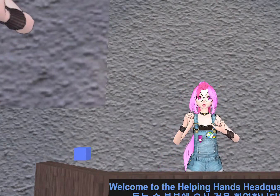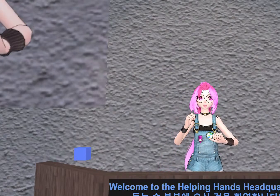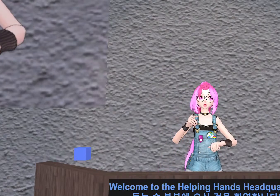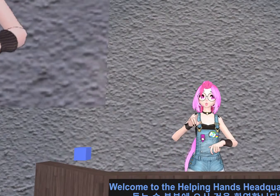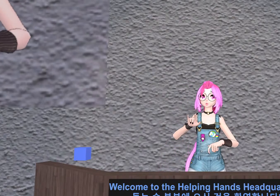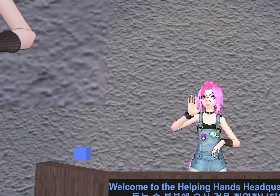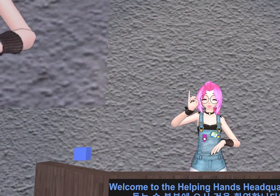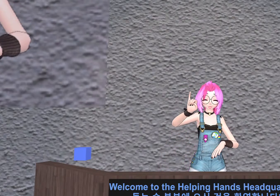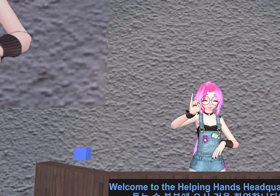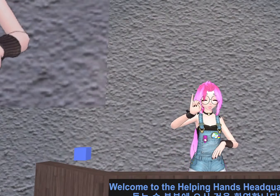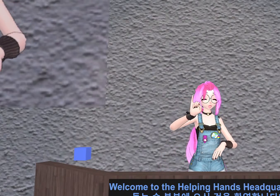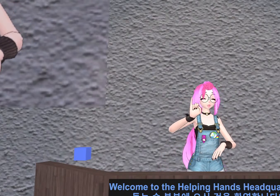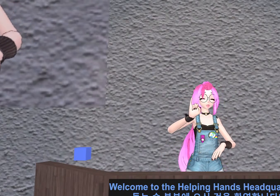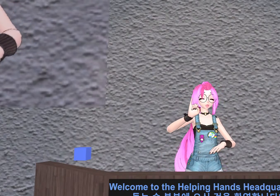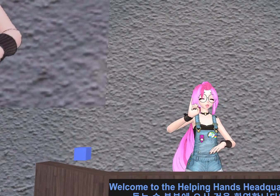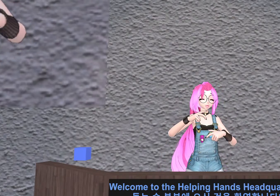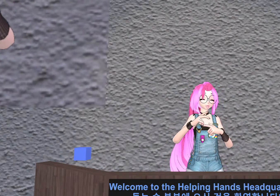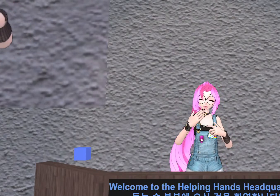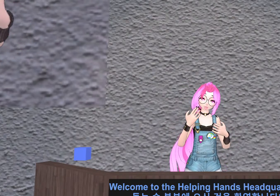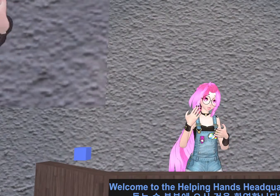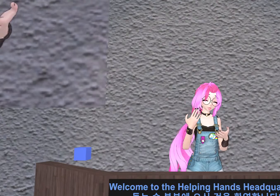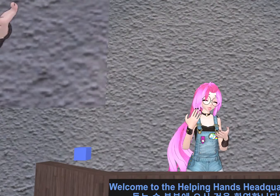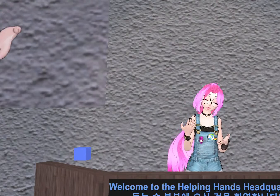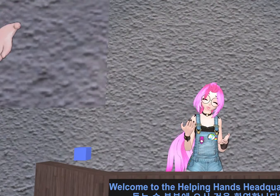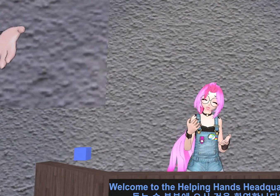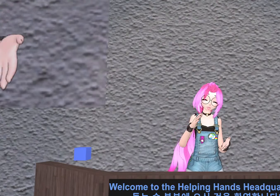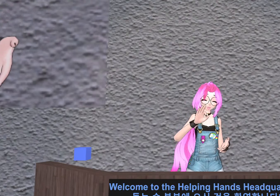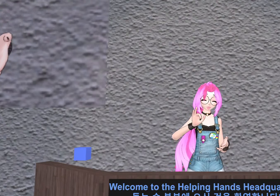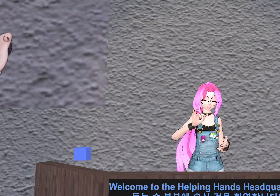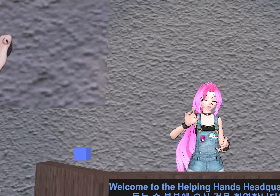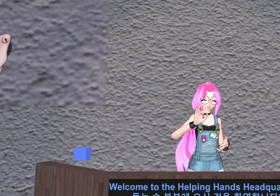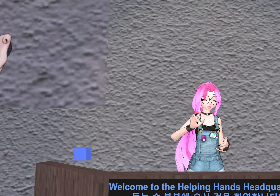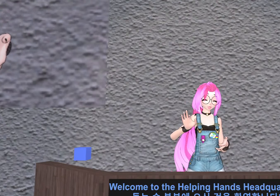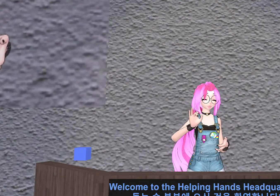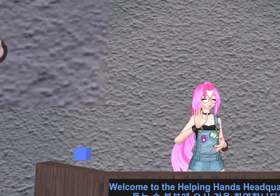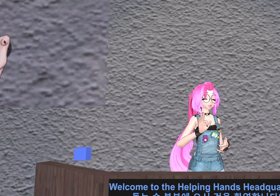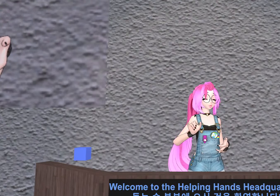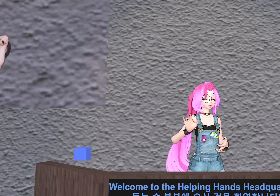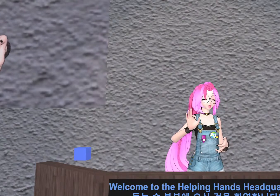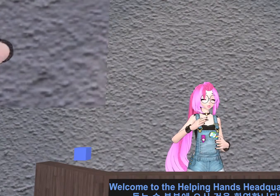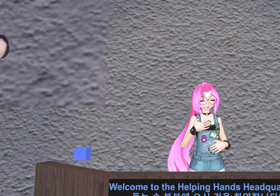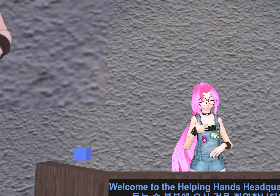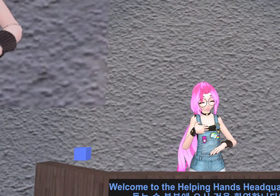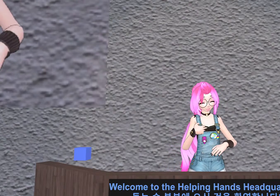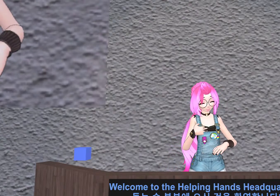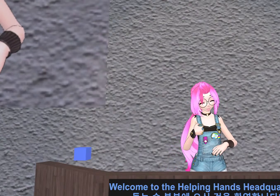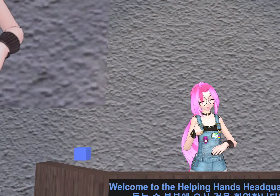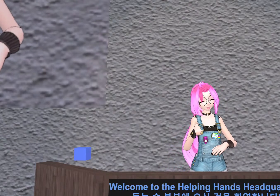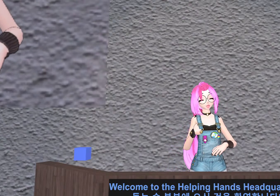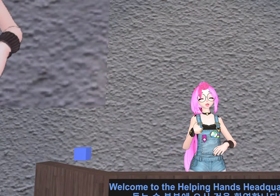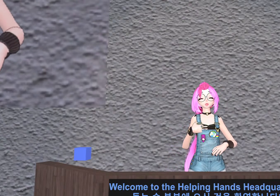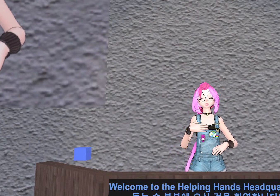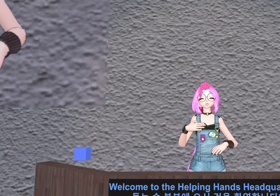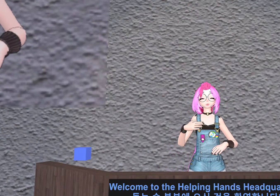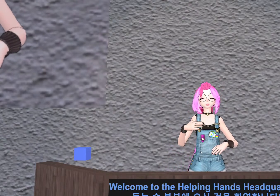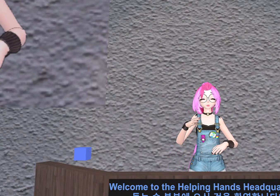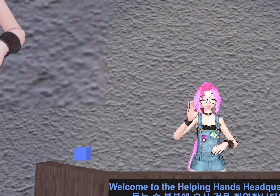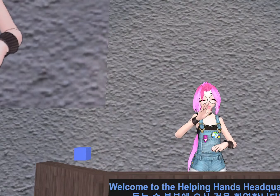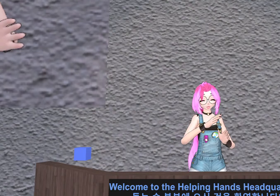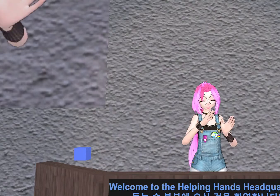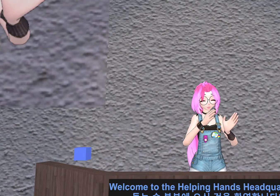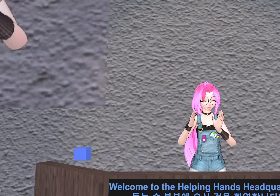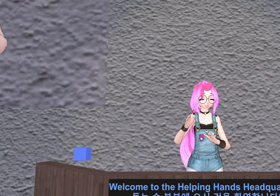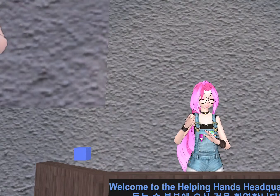which is a little bit mouthful. And I looked for a sign for intersex, but I couldn't find any. So I think you just finger spell, at least from my